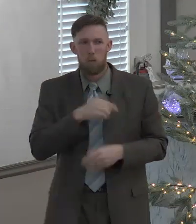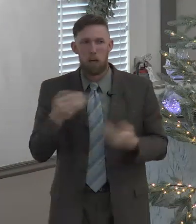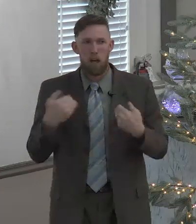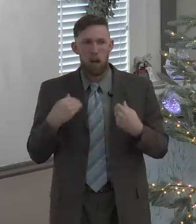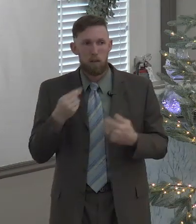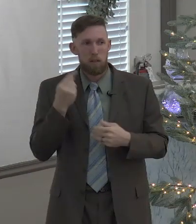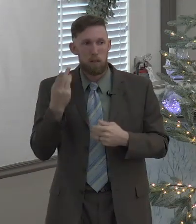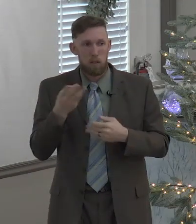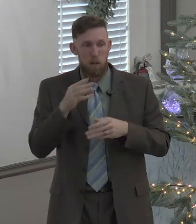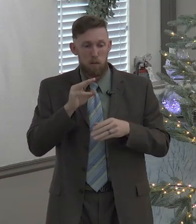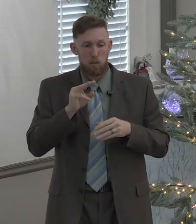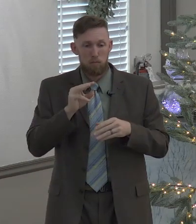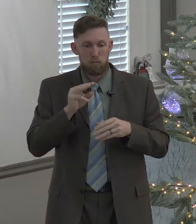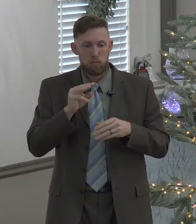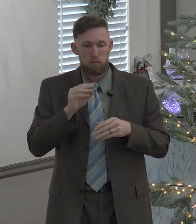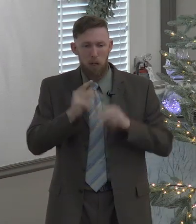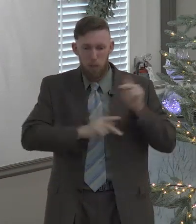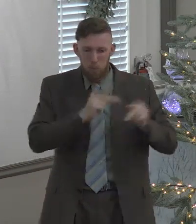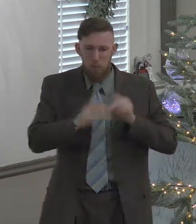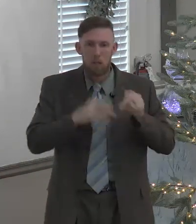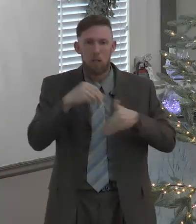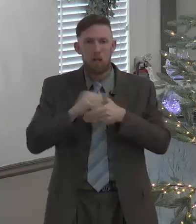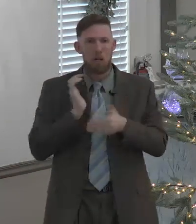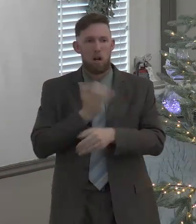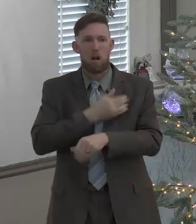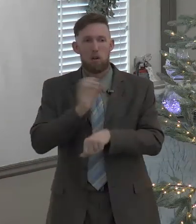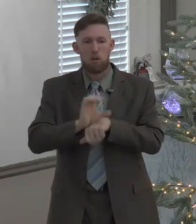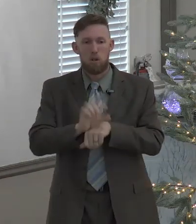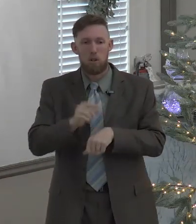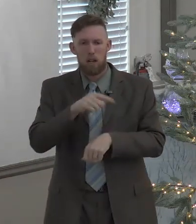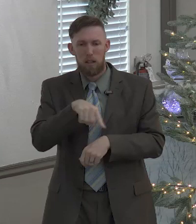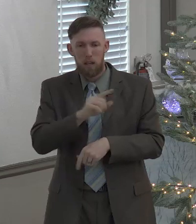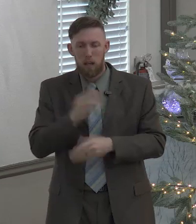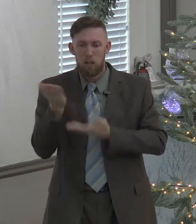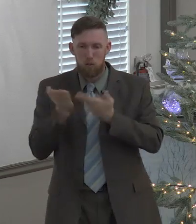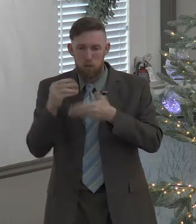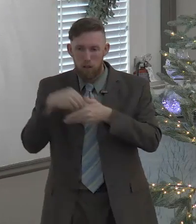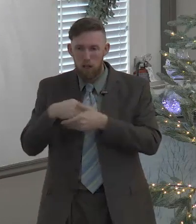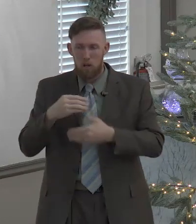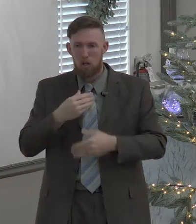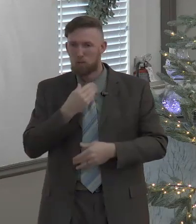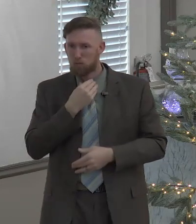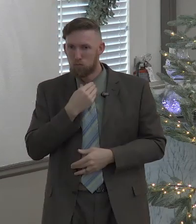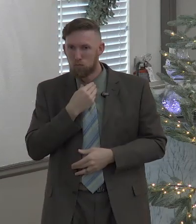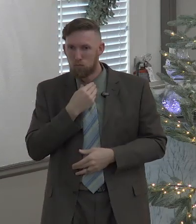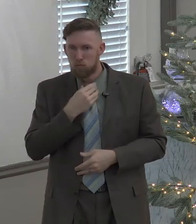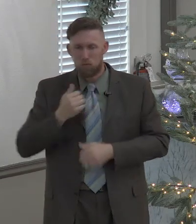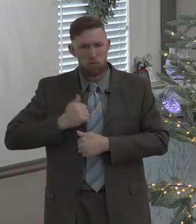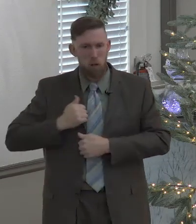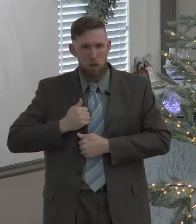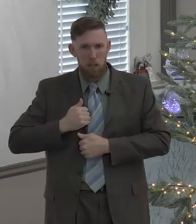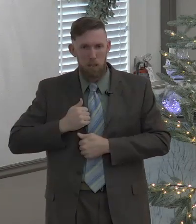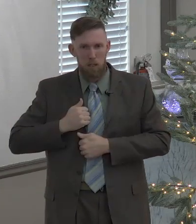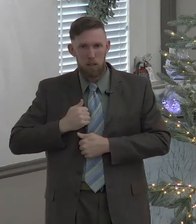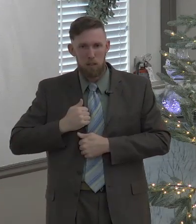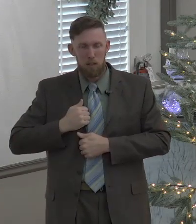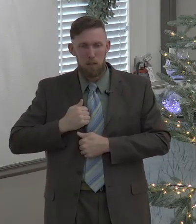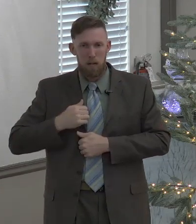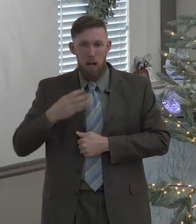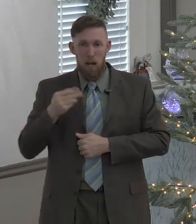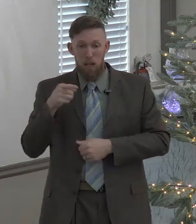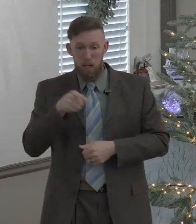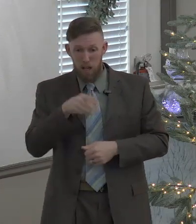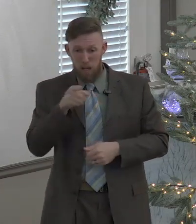You know, you can have folks, we've got a lot of military people who have seen death. They've